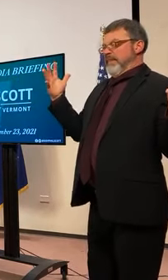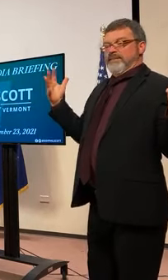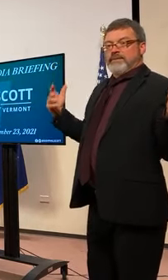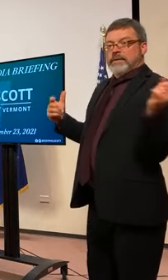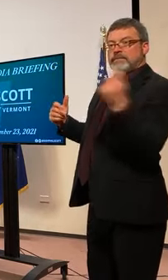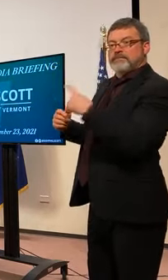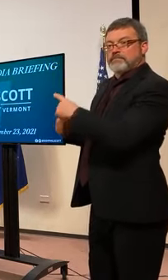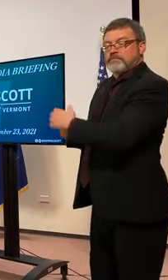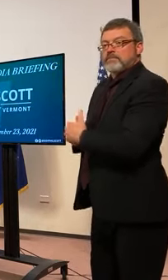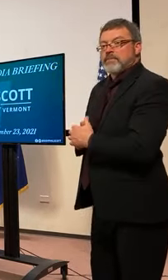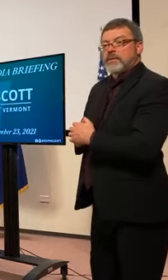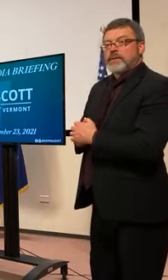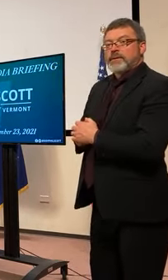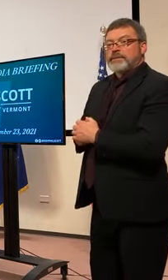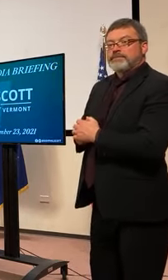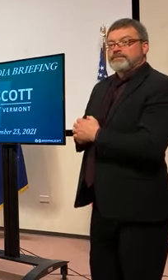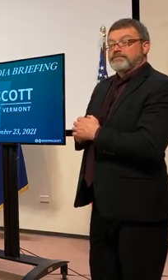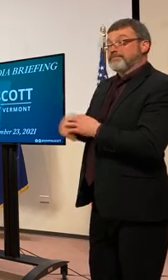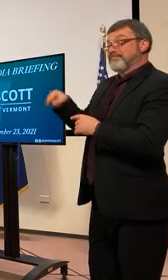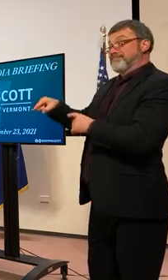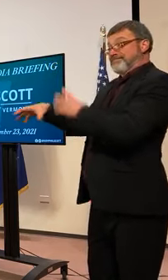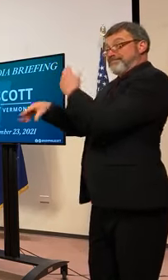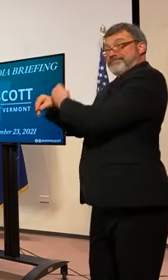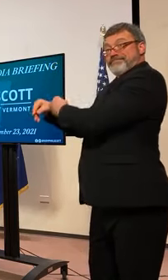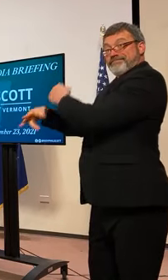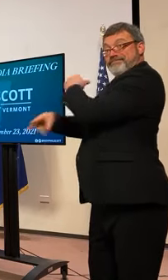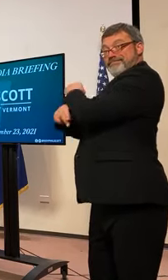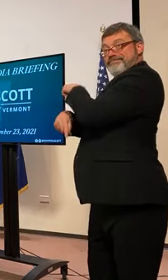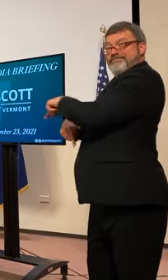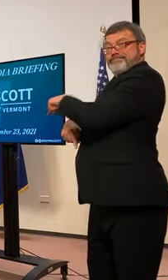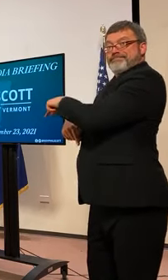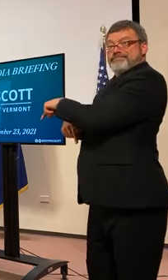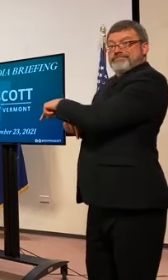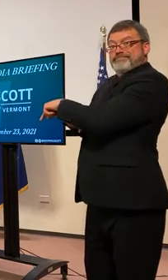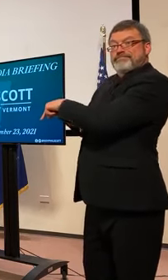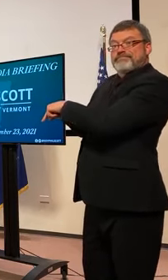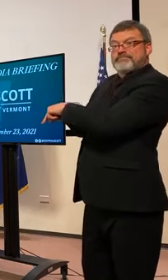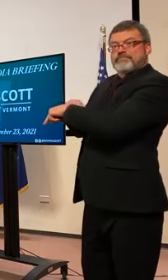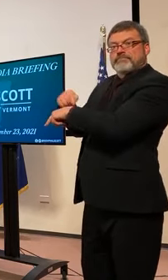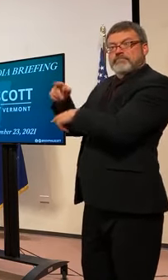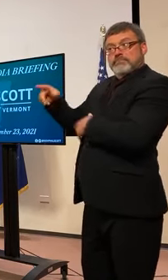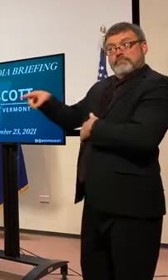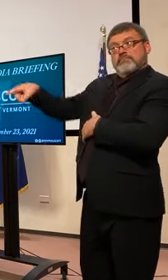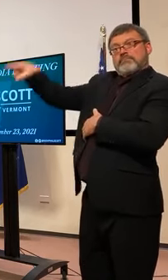reduction in booster shots right before Thanksgiving because people are worried about side effects?